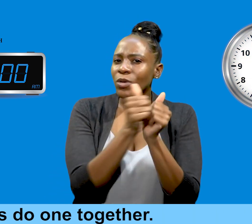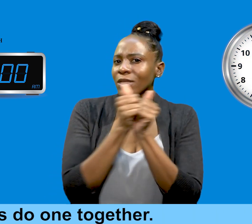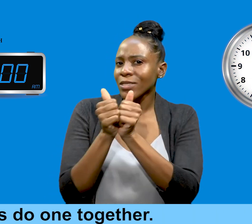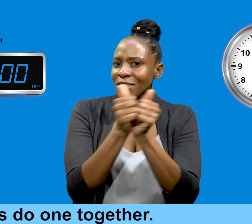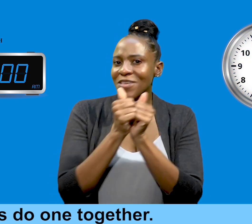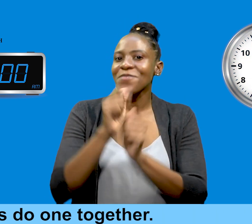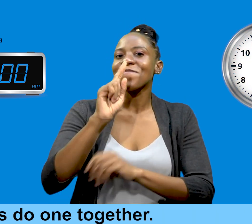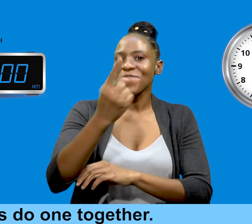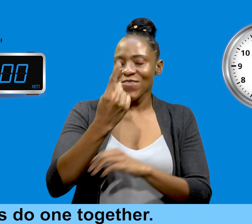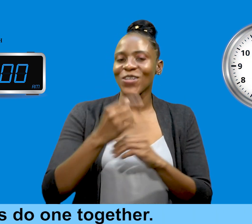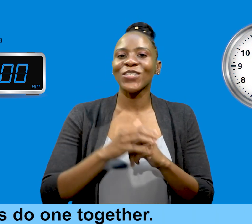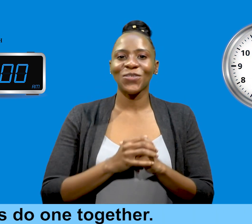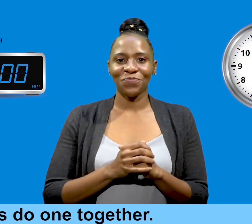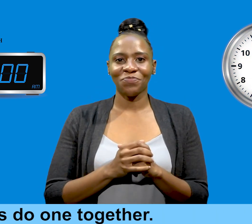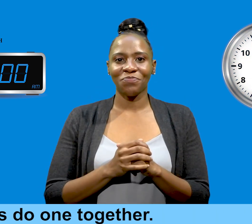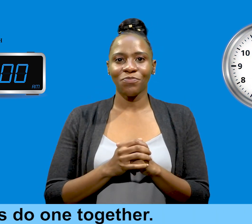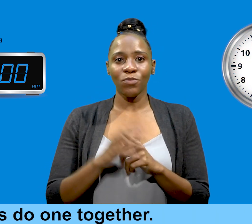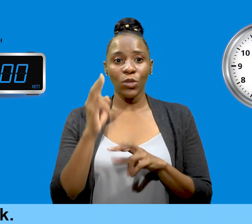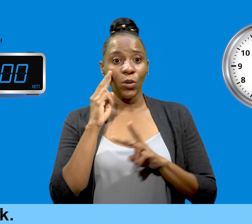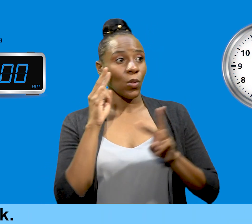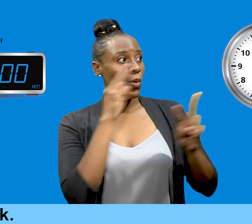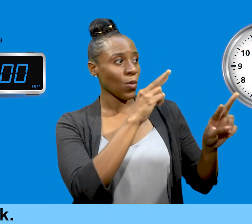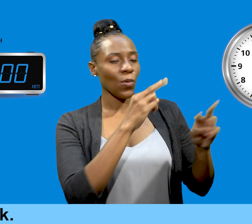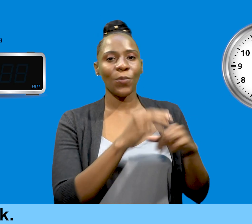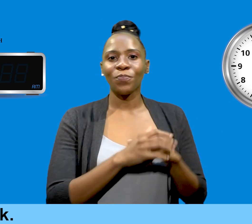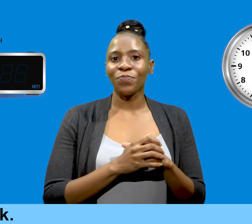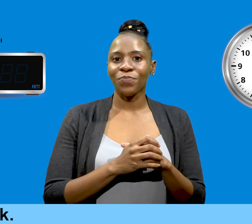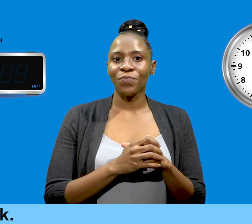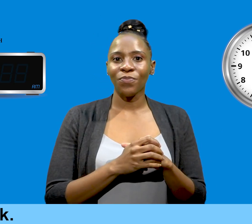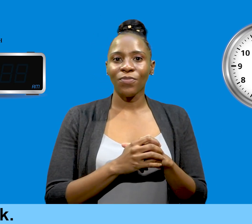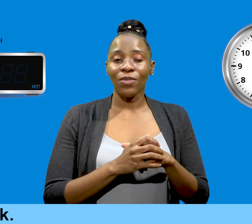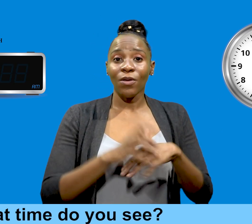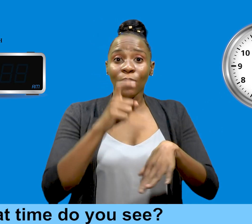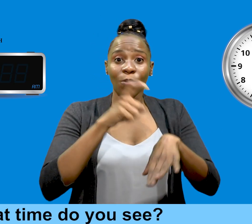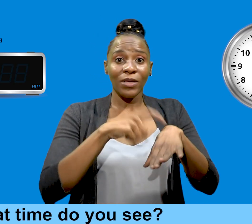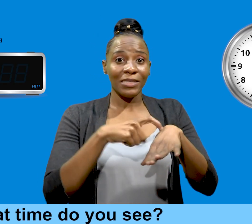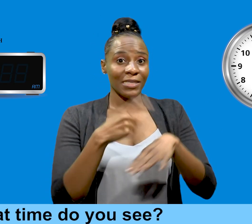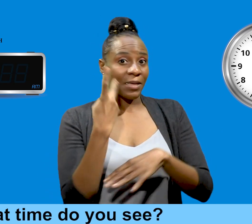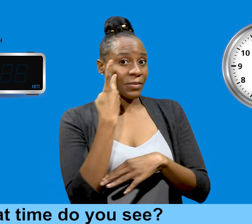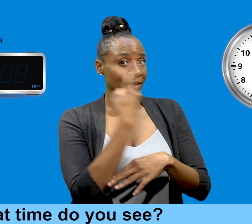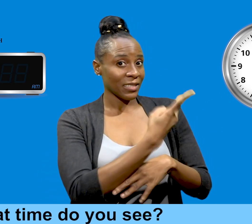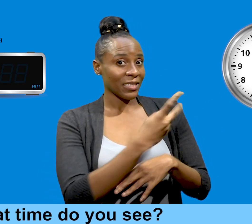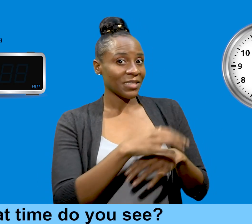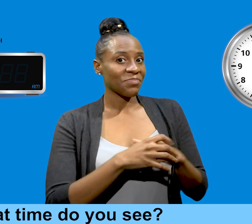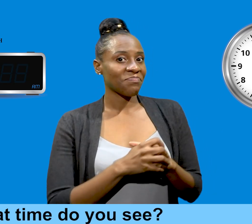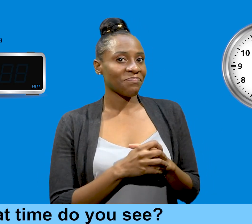Let's do one together. Look. What time do you